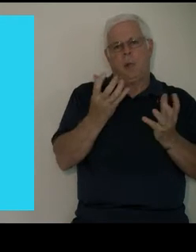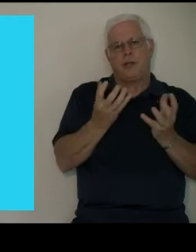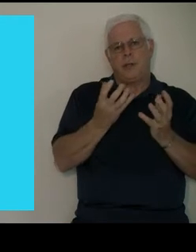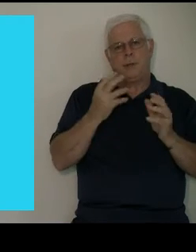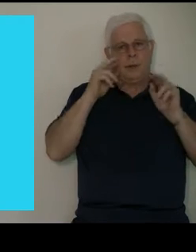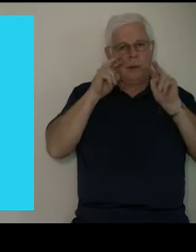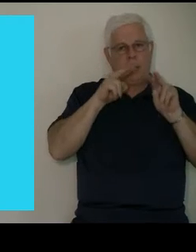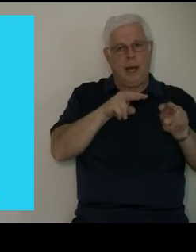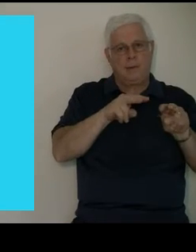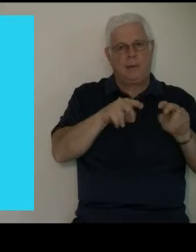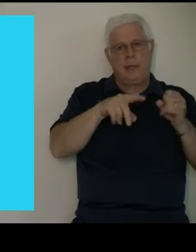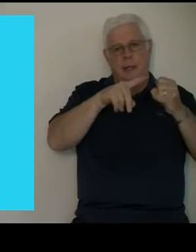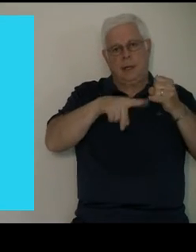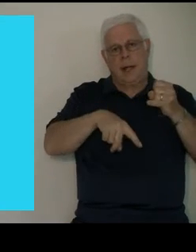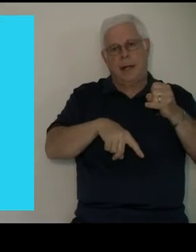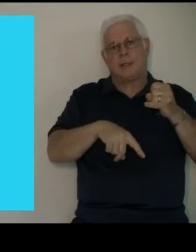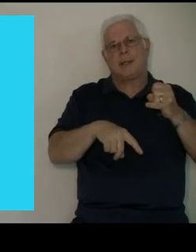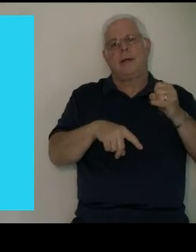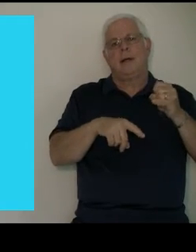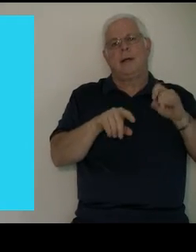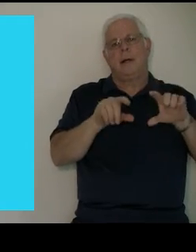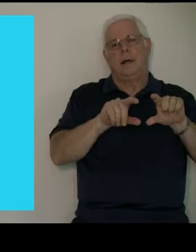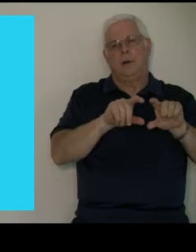want you to look at the last row.